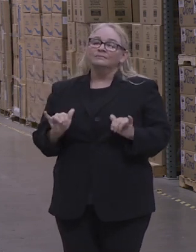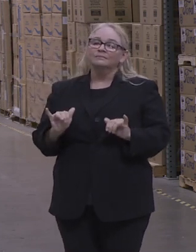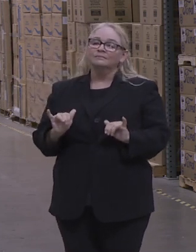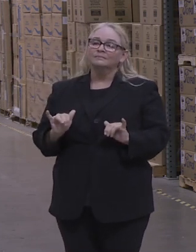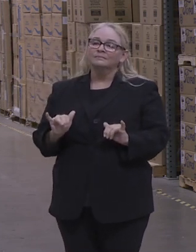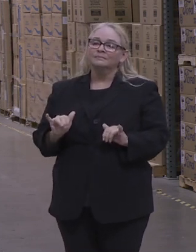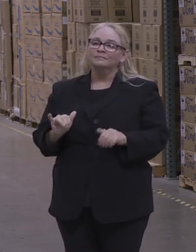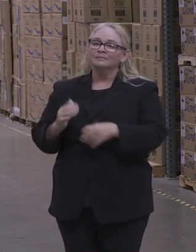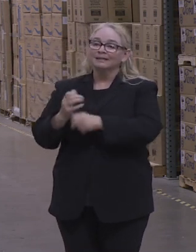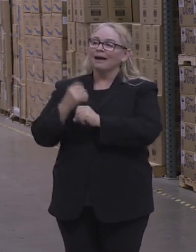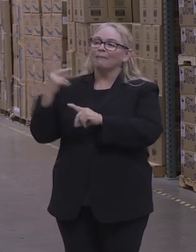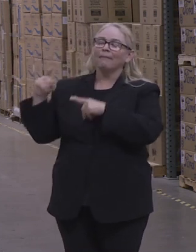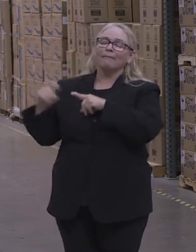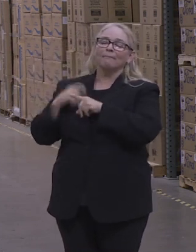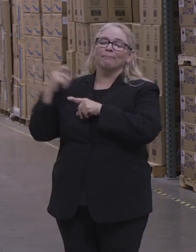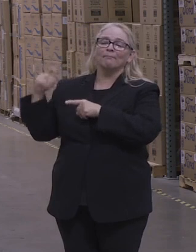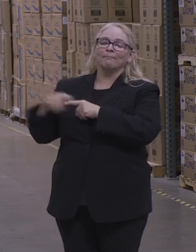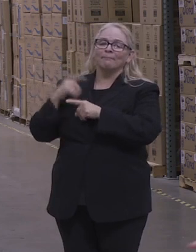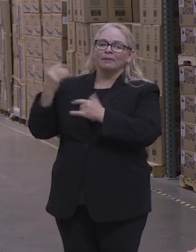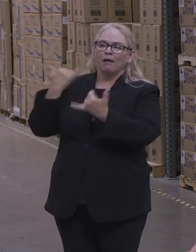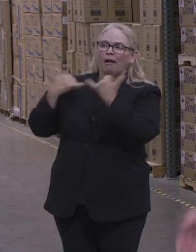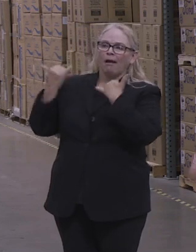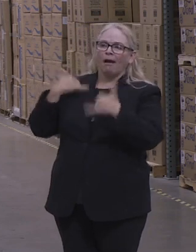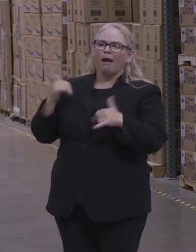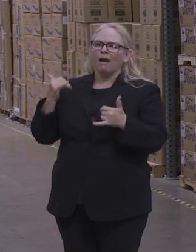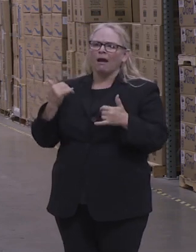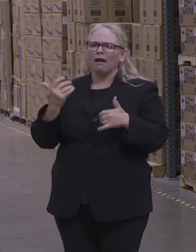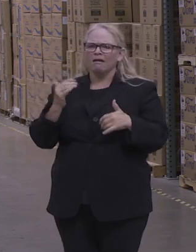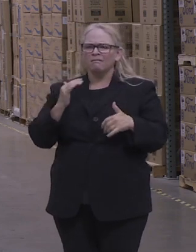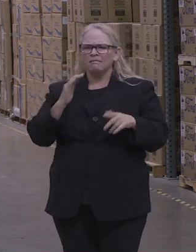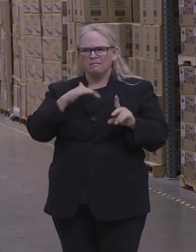folks that say, you know, you mentioned that you sent out